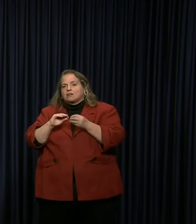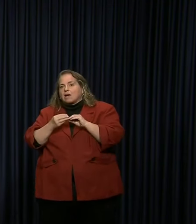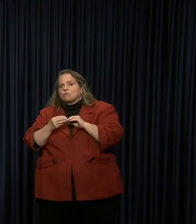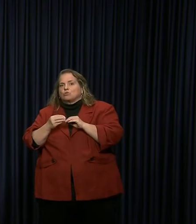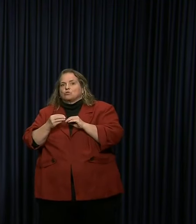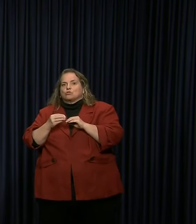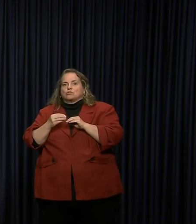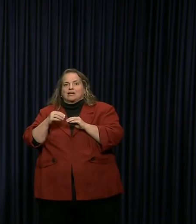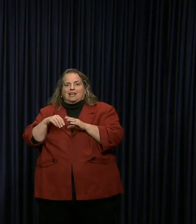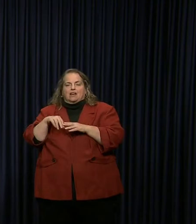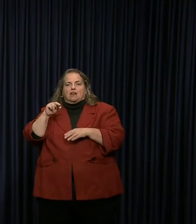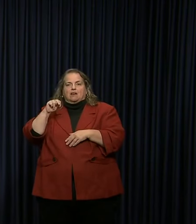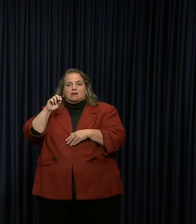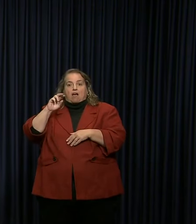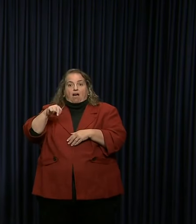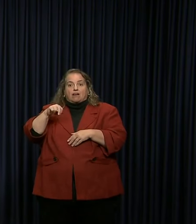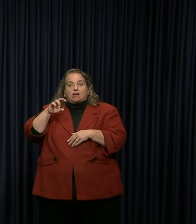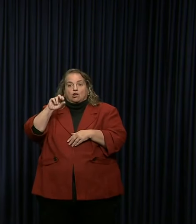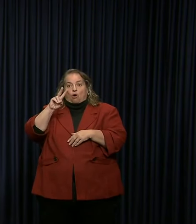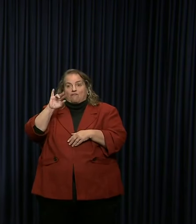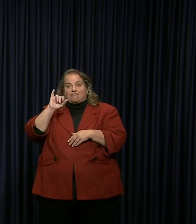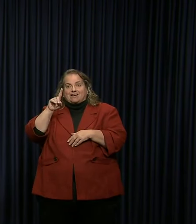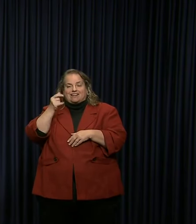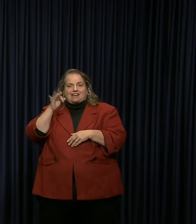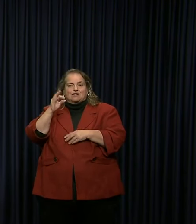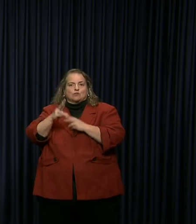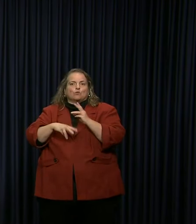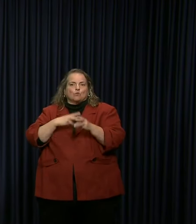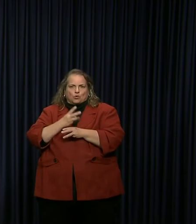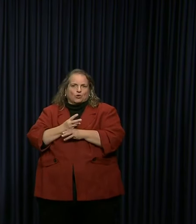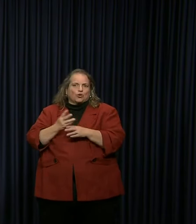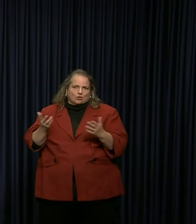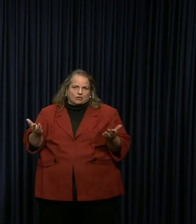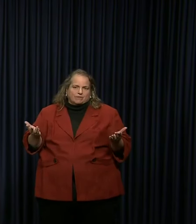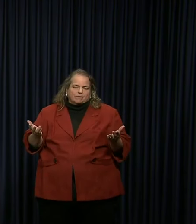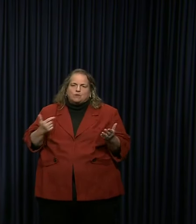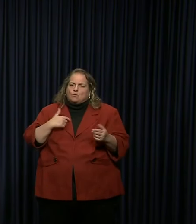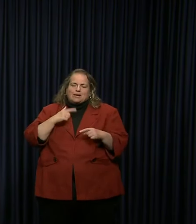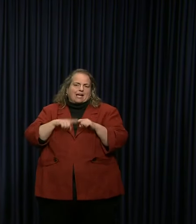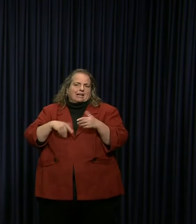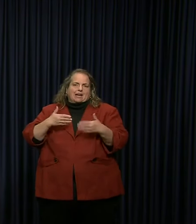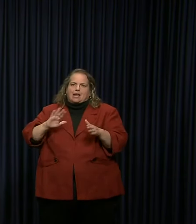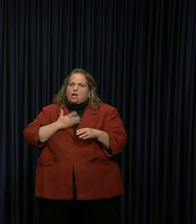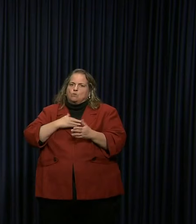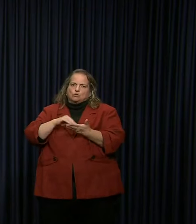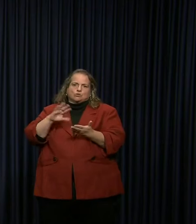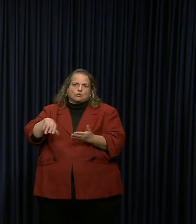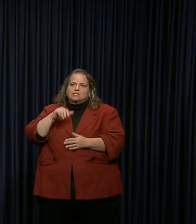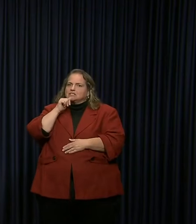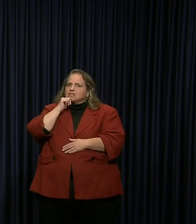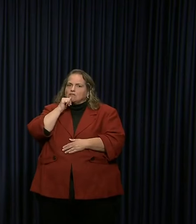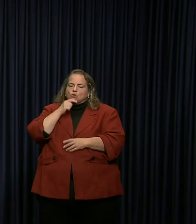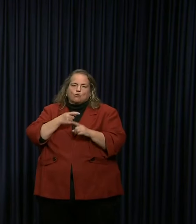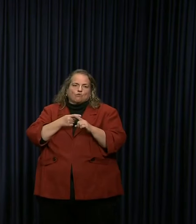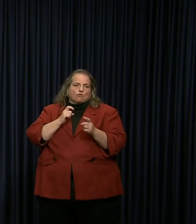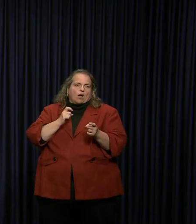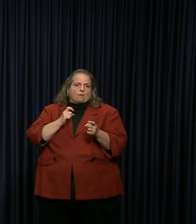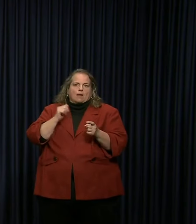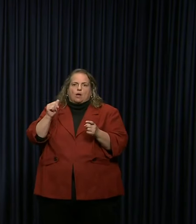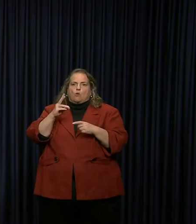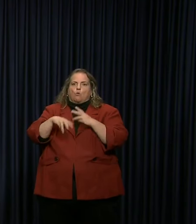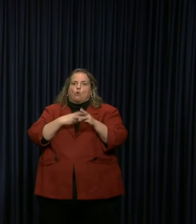applied in a non-COVID-19 world. And we can't let our students suffer from